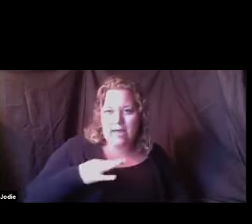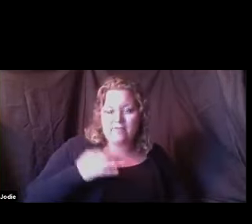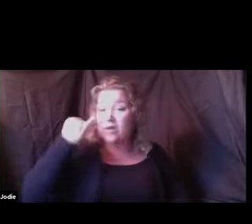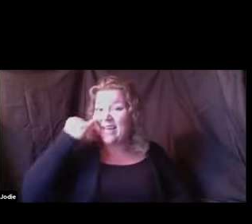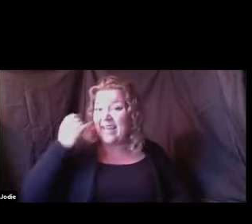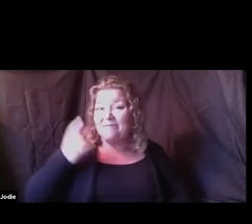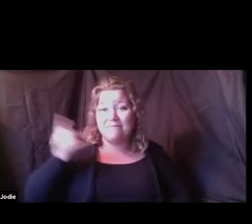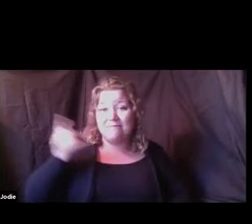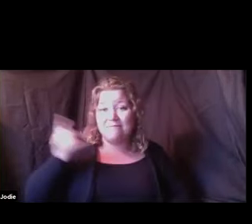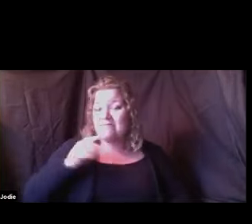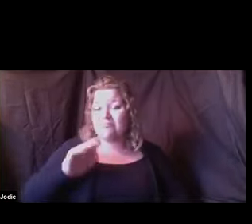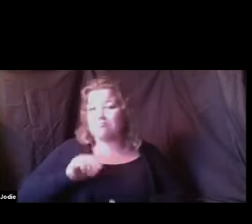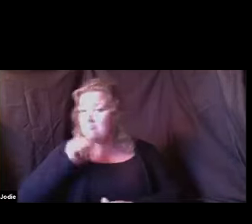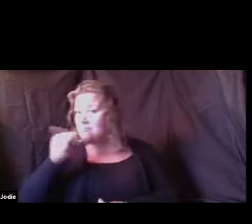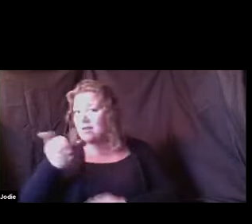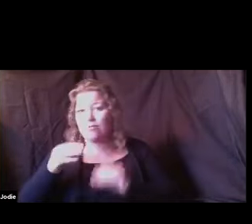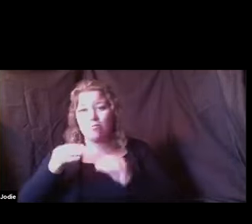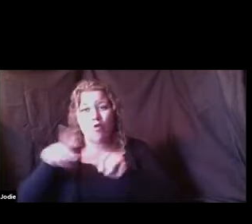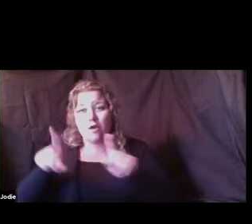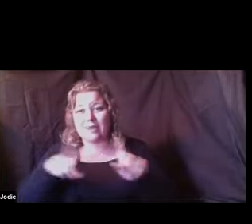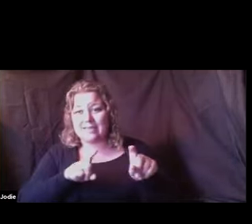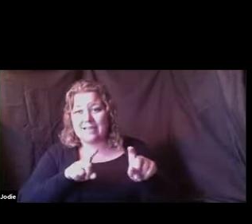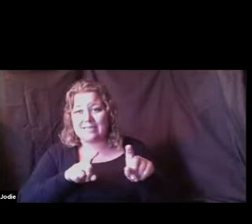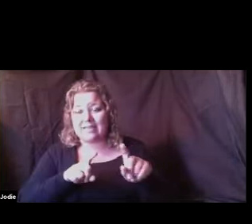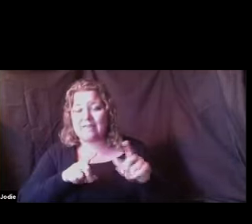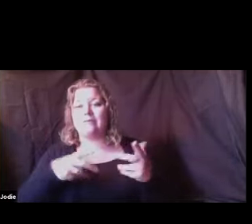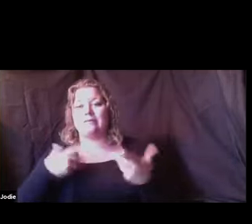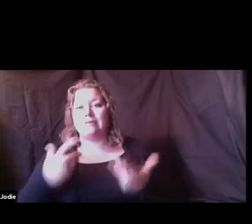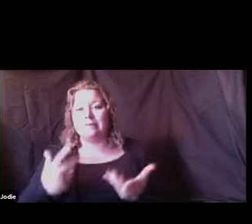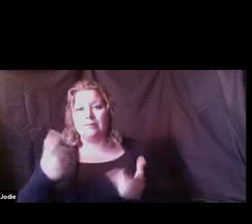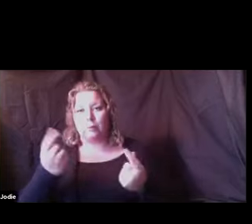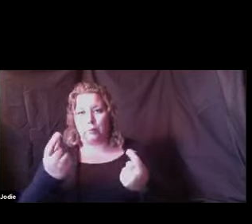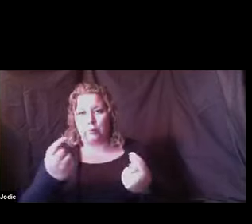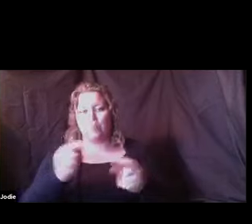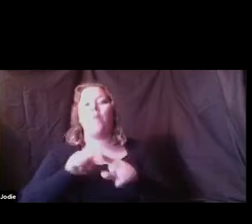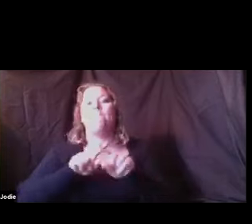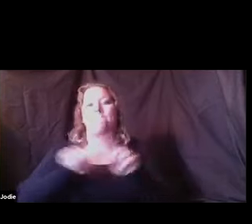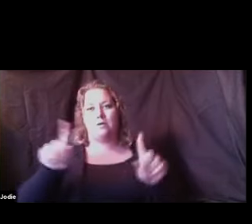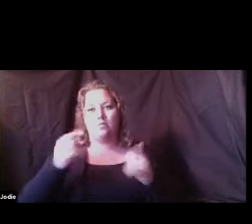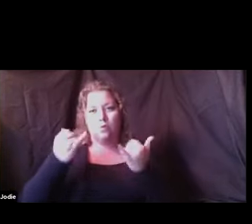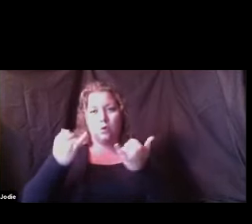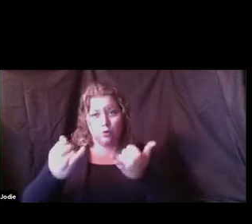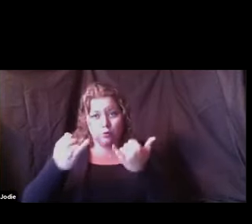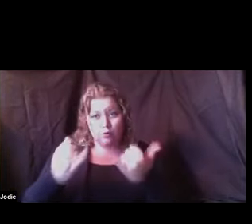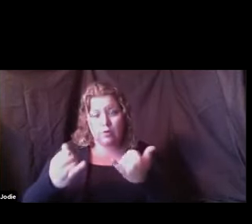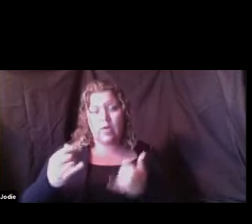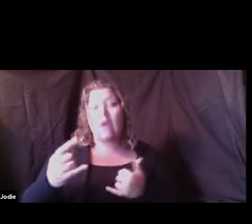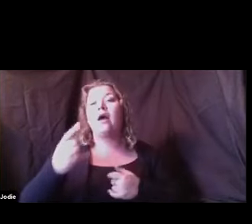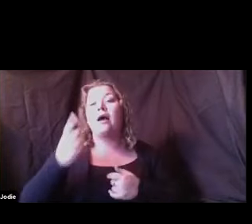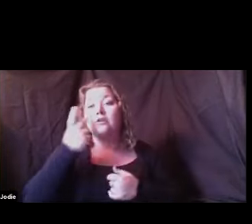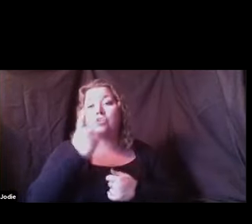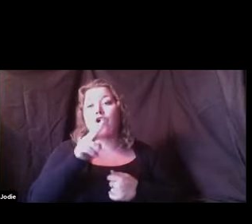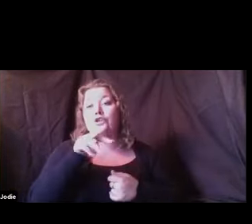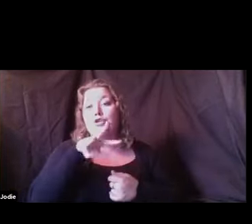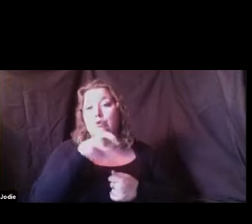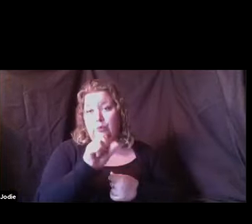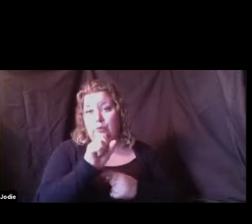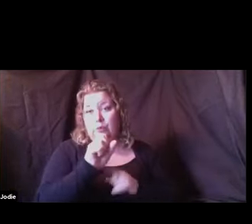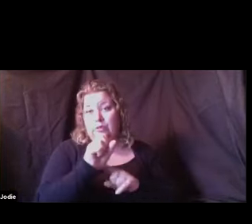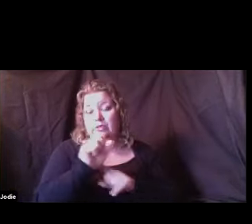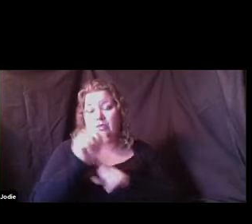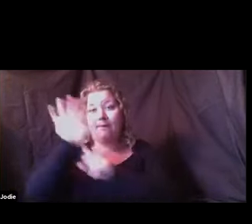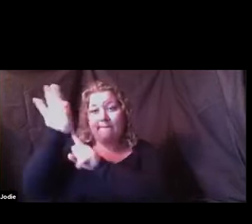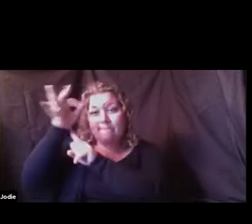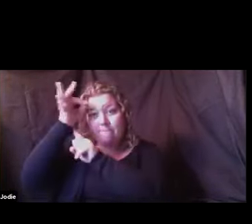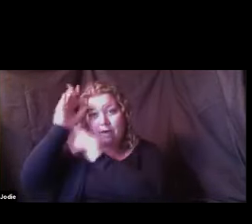saw in the news today that the National Guard at the federal level, the deployment